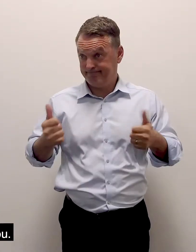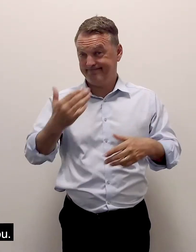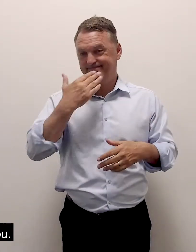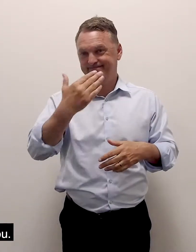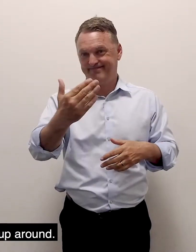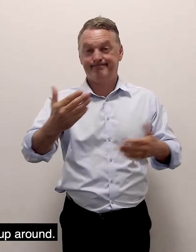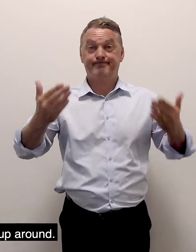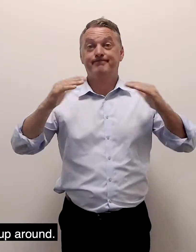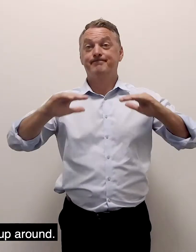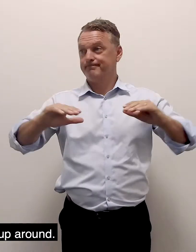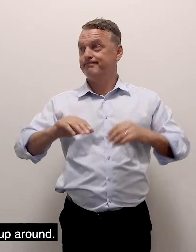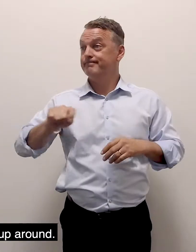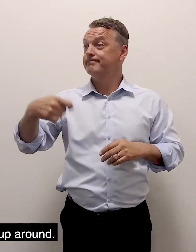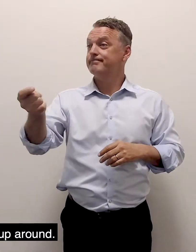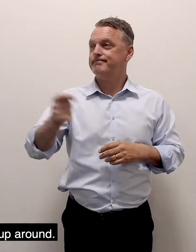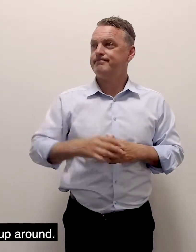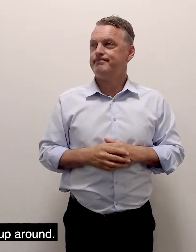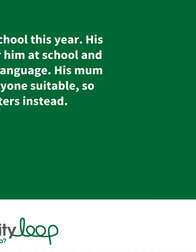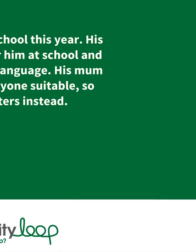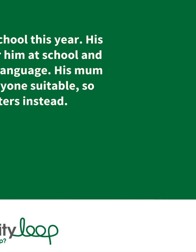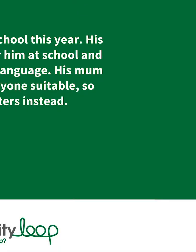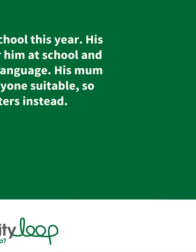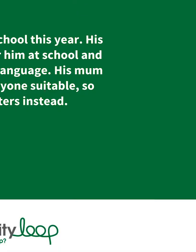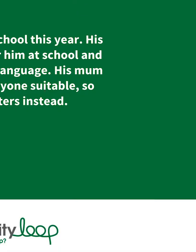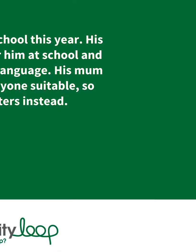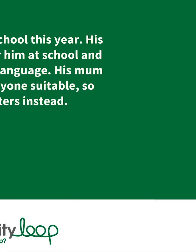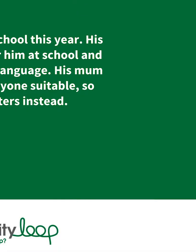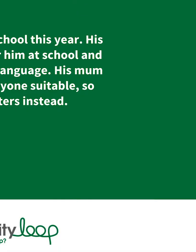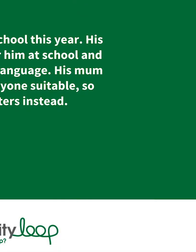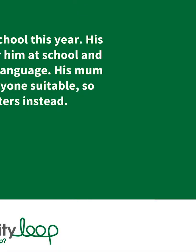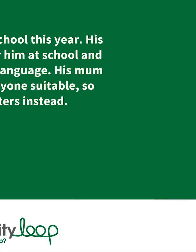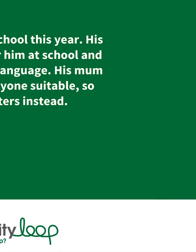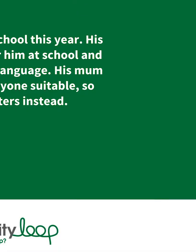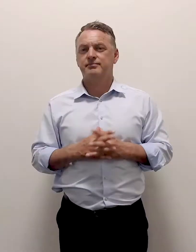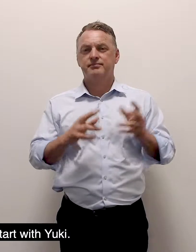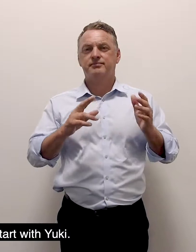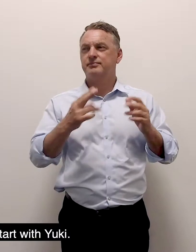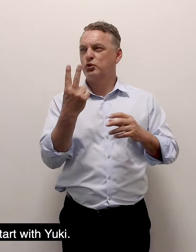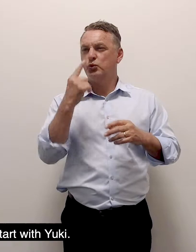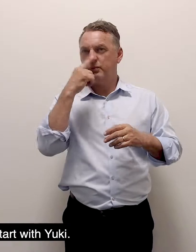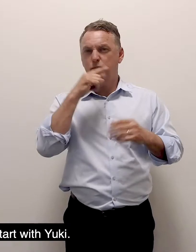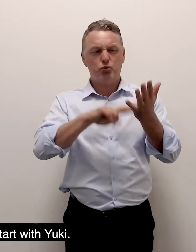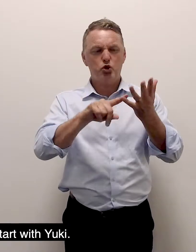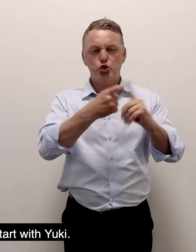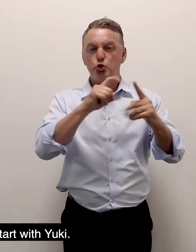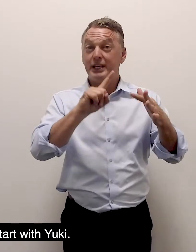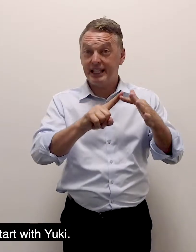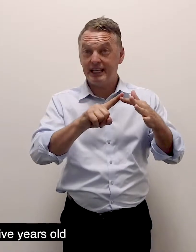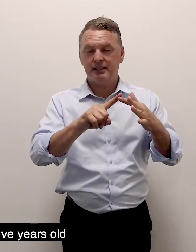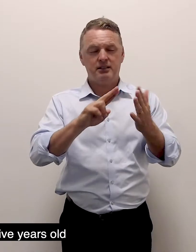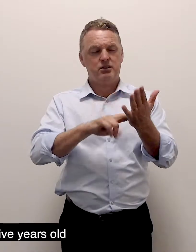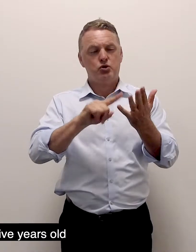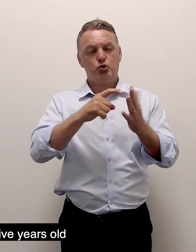thank you. Let's go to the next group around. Image of exercise card being read. Yuki and Pootie. Okay, let's start with